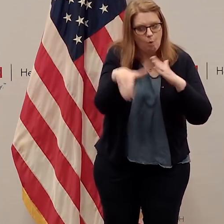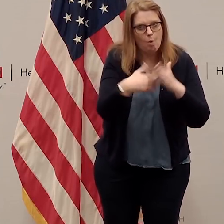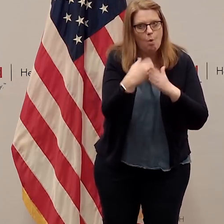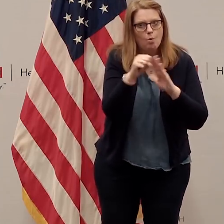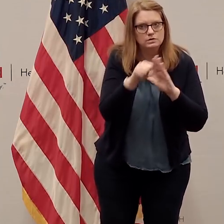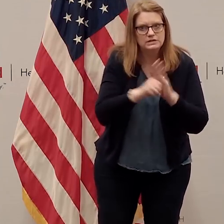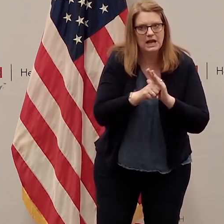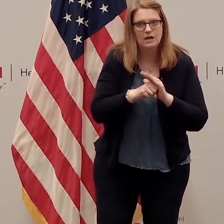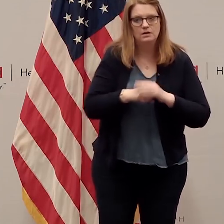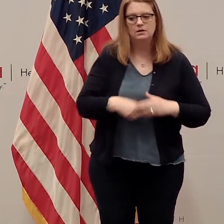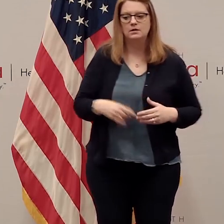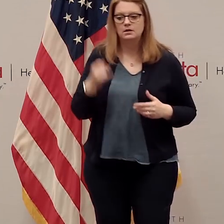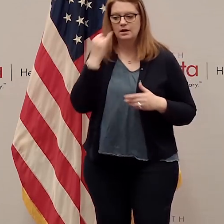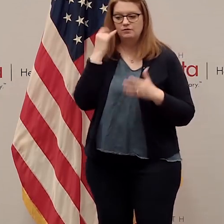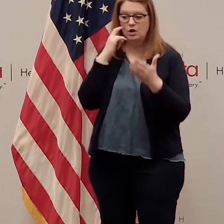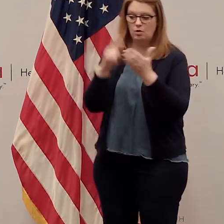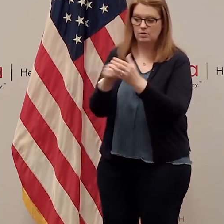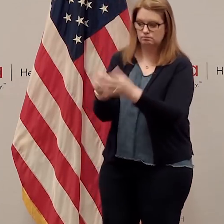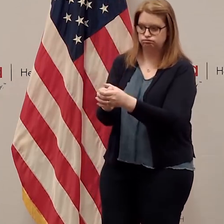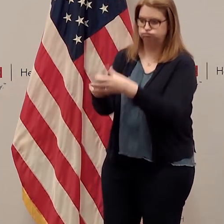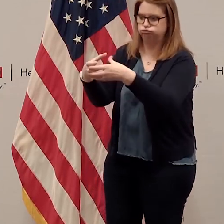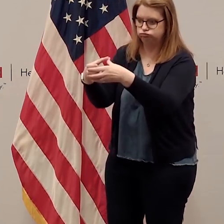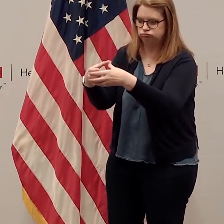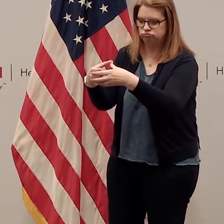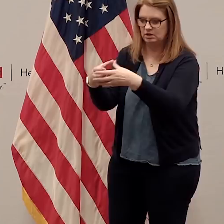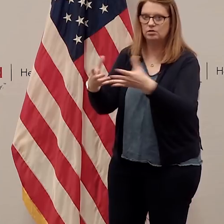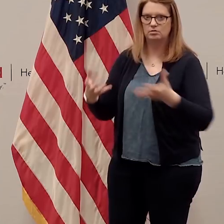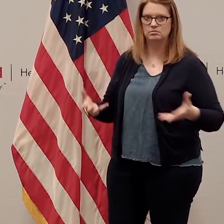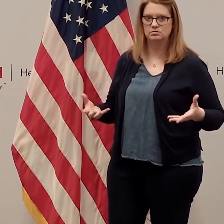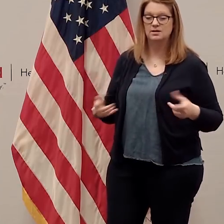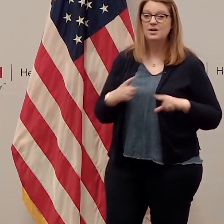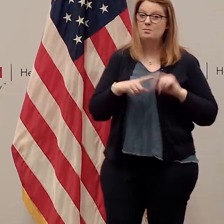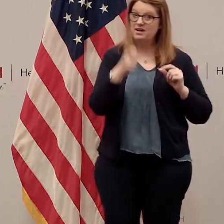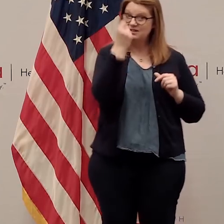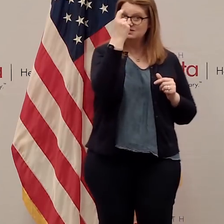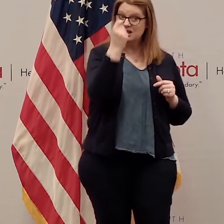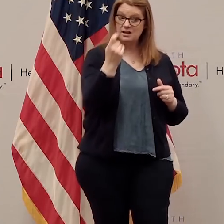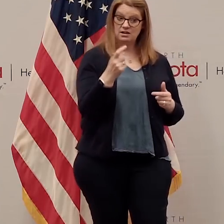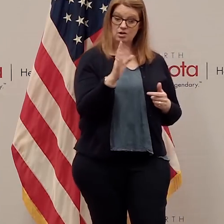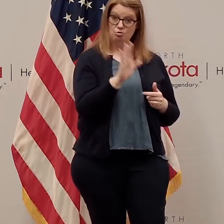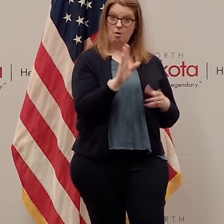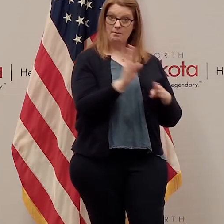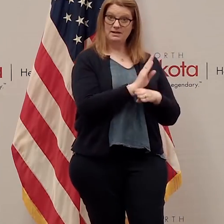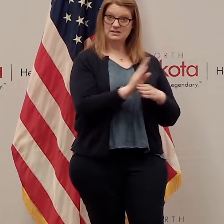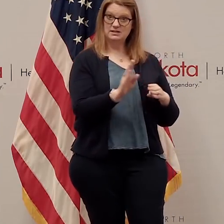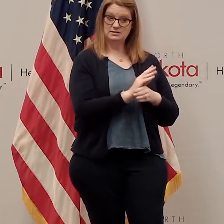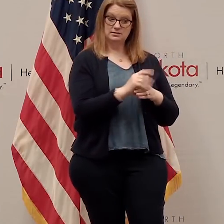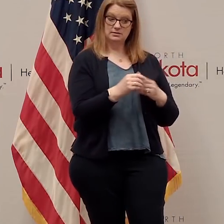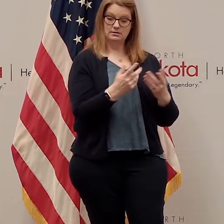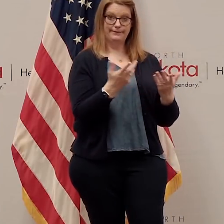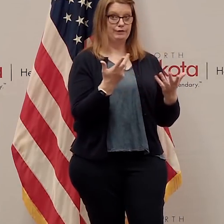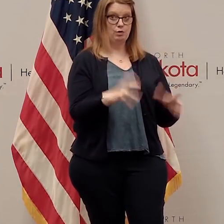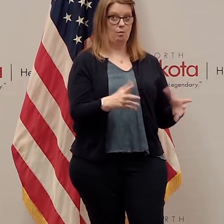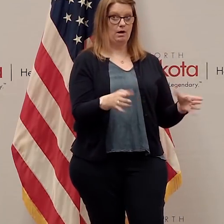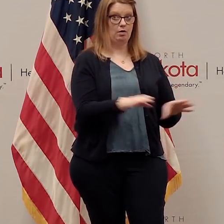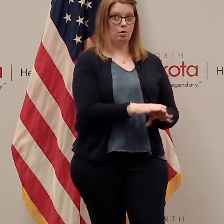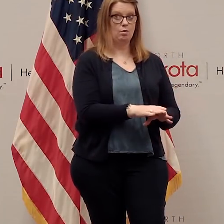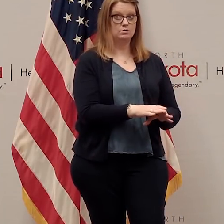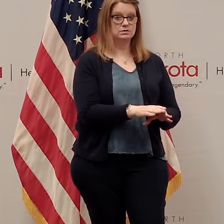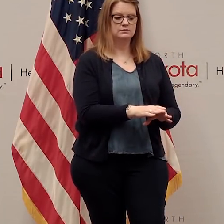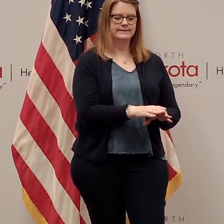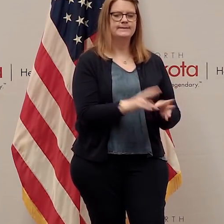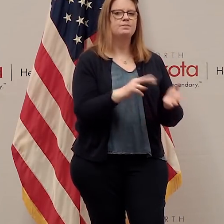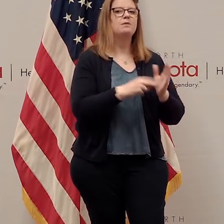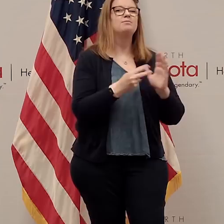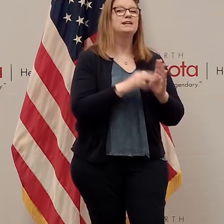we have an outbreak, if you don't want to have your business closed down because of an outbreak, then you're going to want to, which I don't think anybody would, you're going to want to